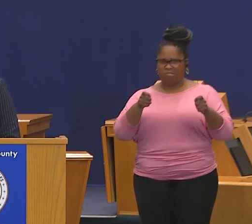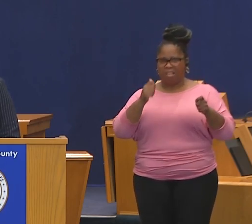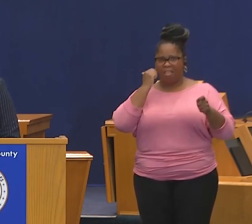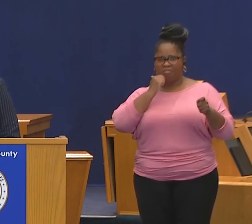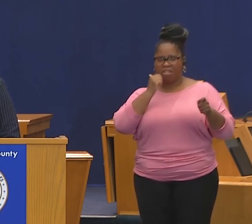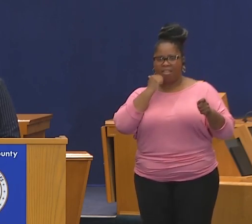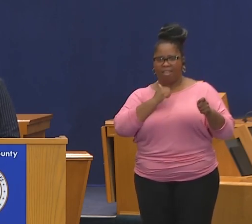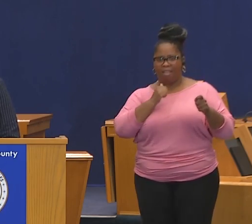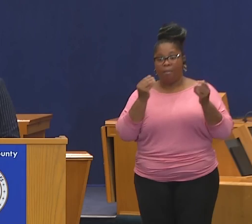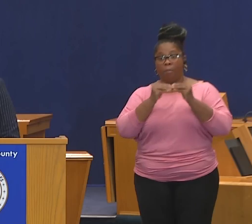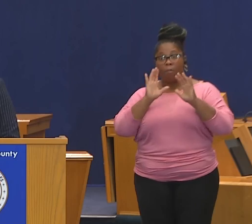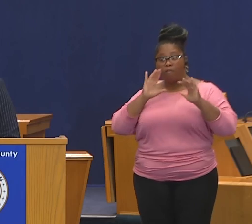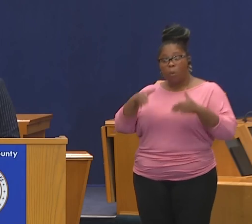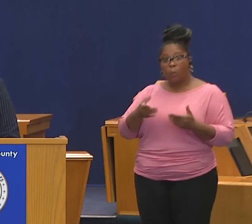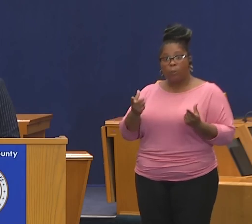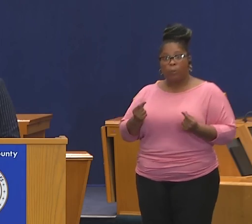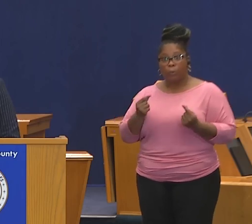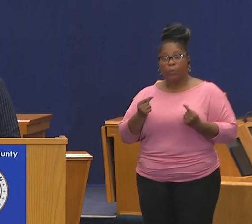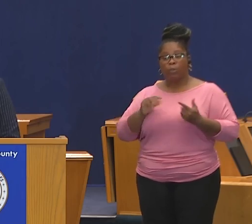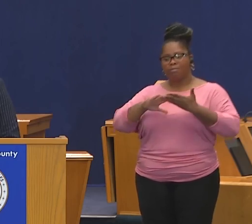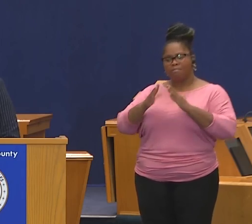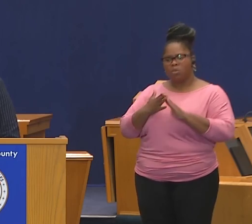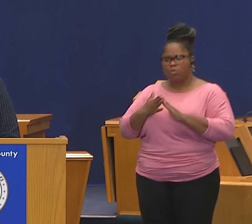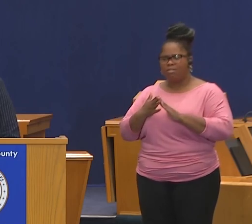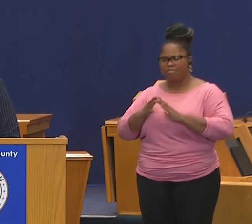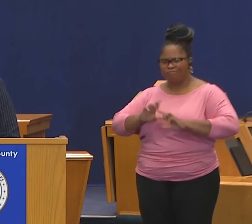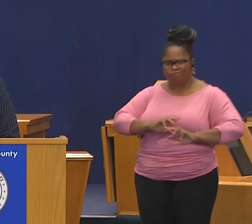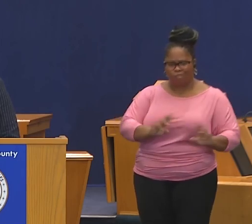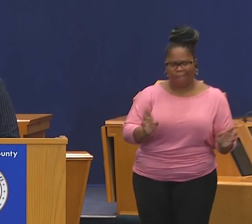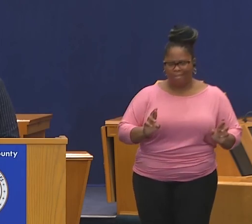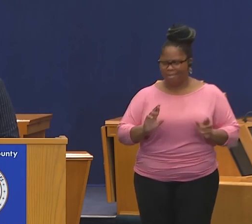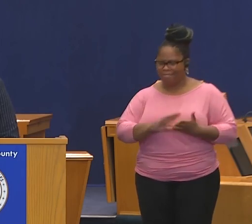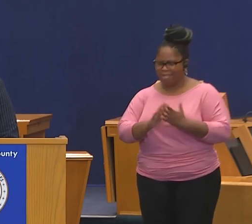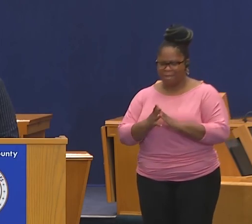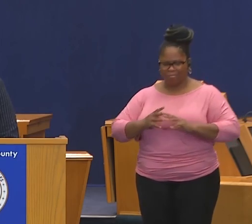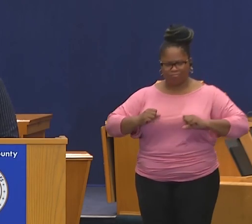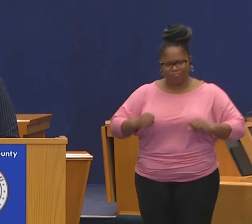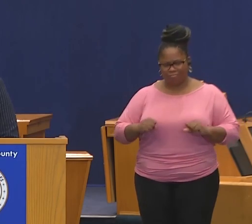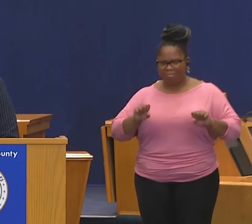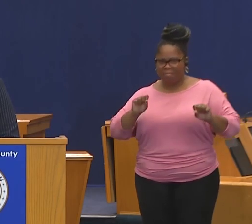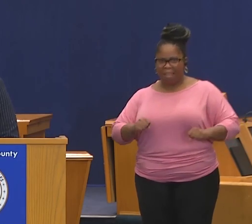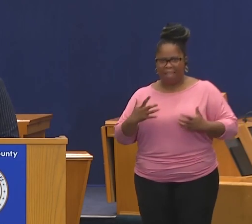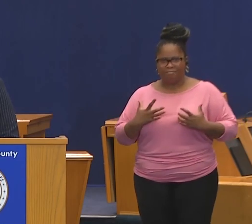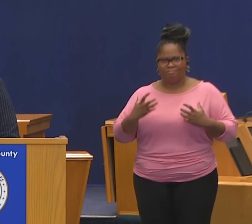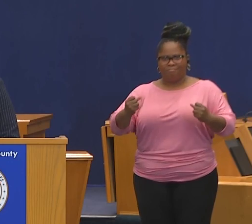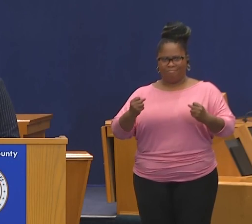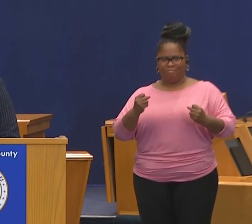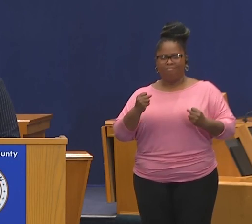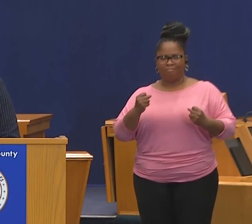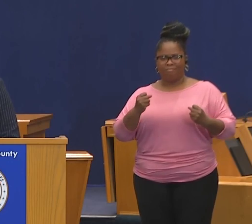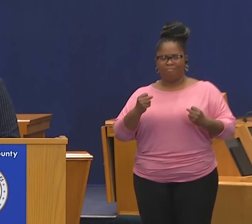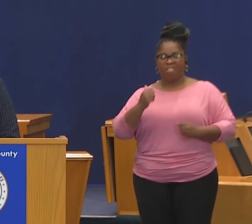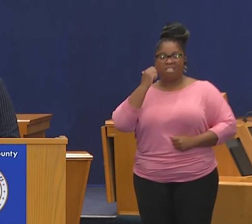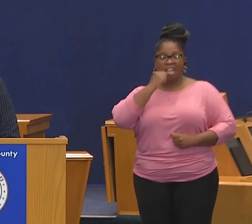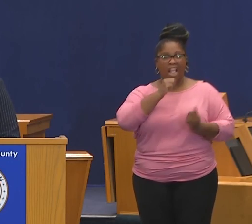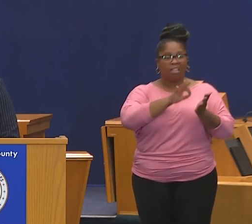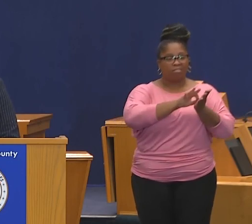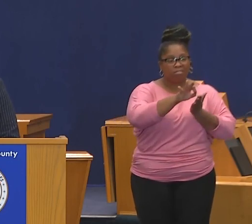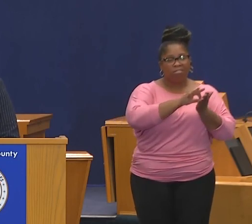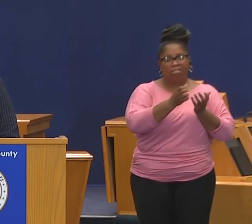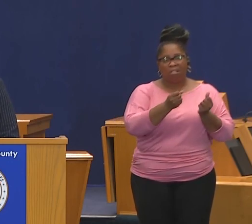at bringing our communities into the recovery as soon as possible. In addition to the daily case count from